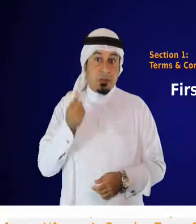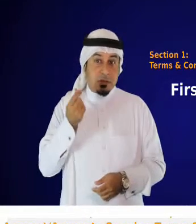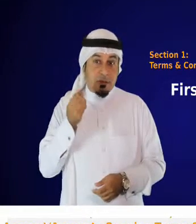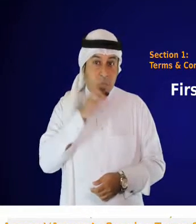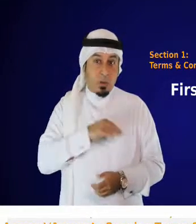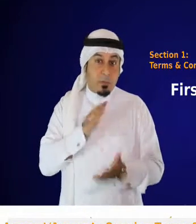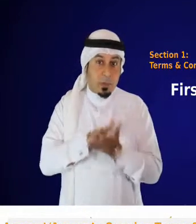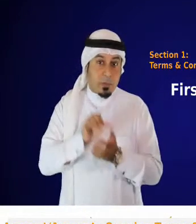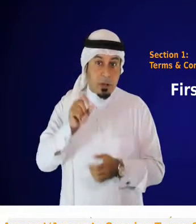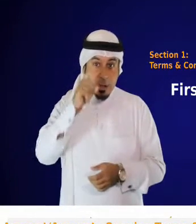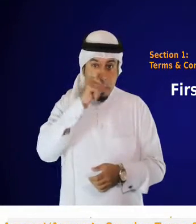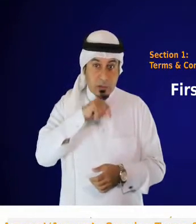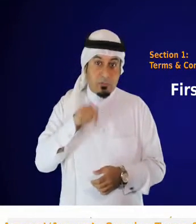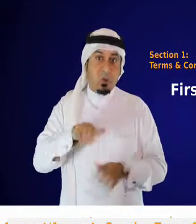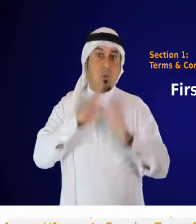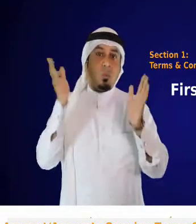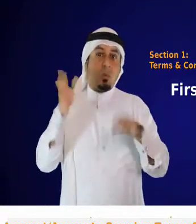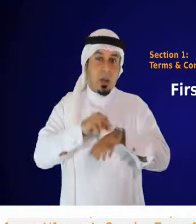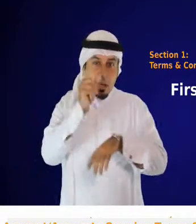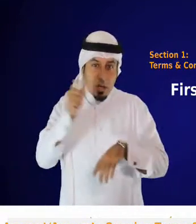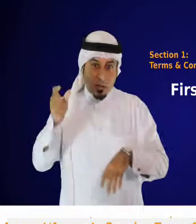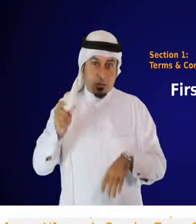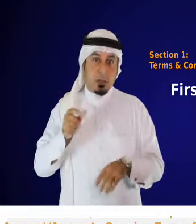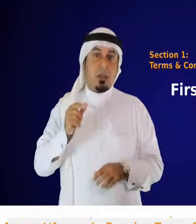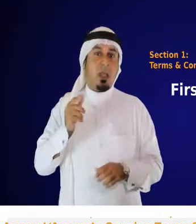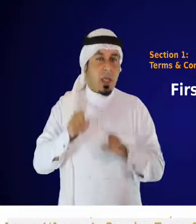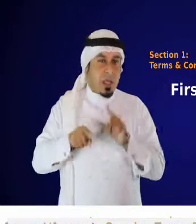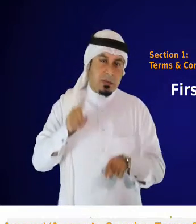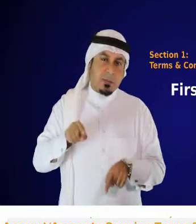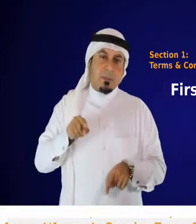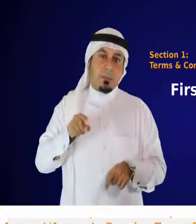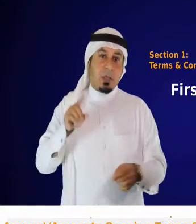for contractual agreement between the bank and the customer.